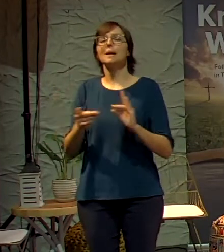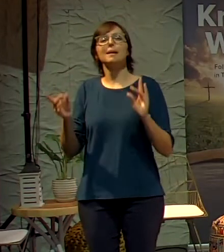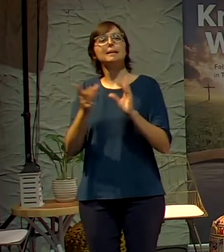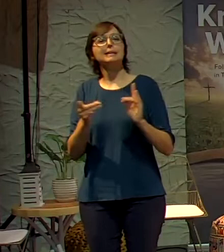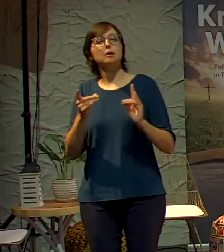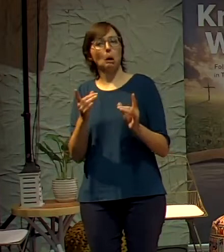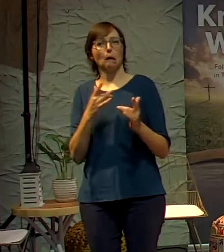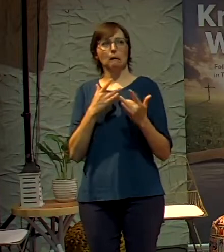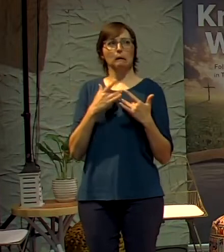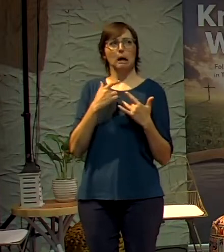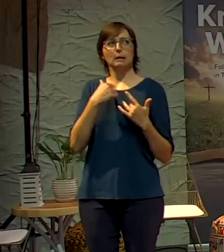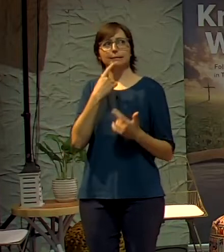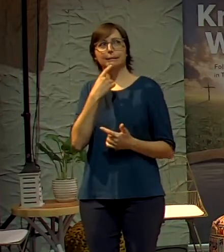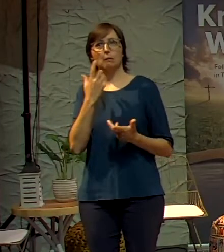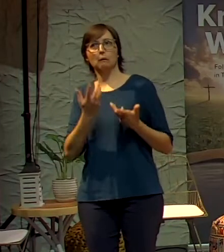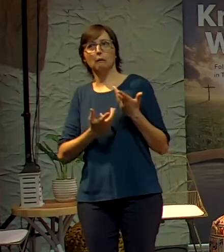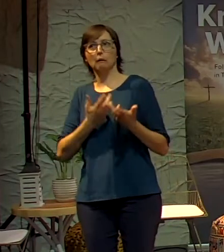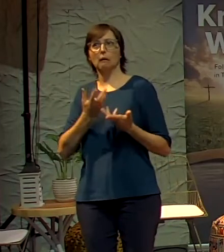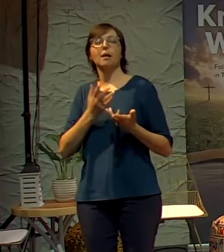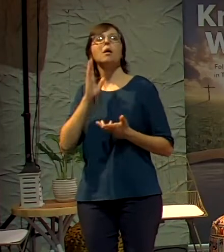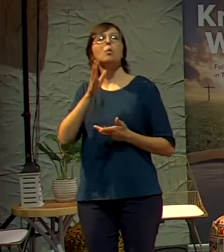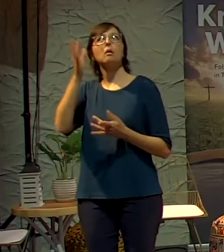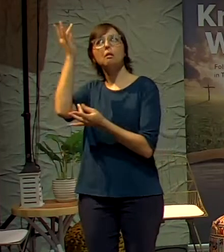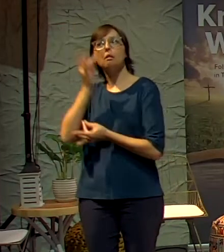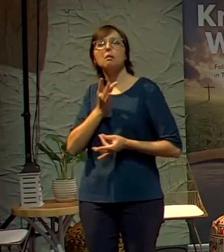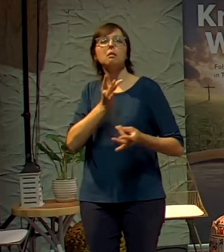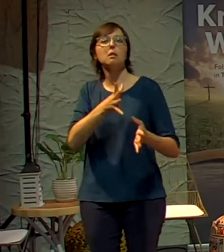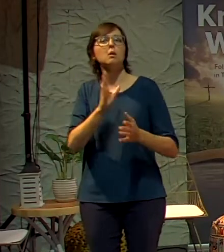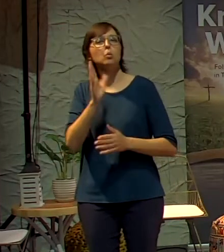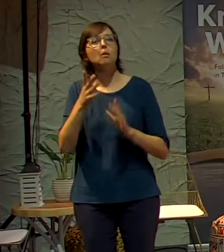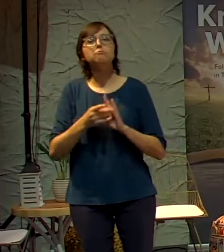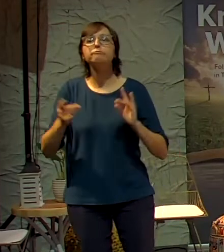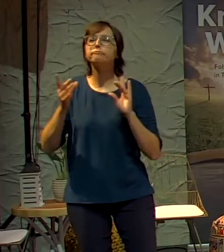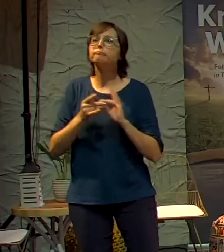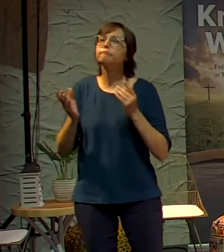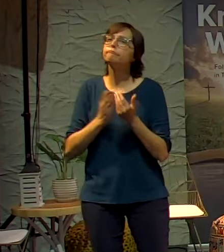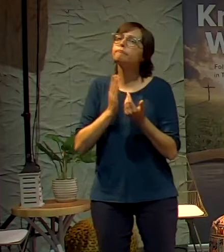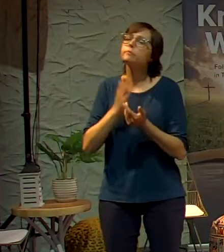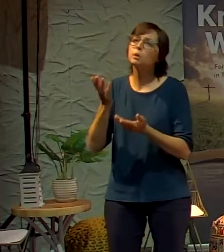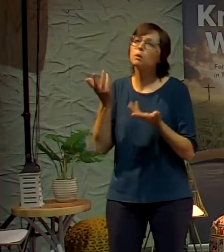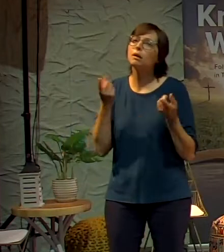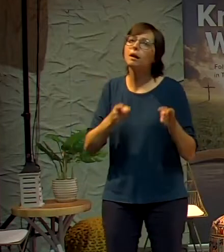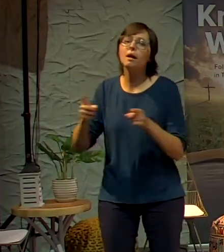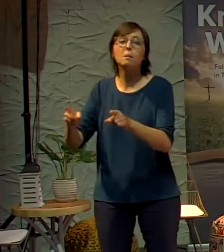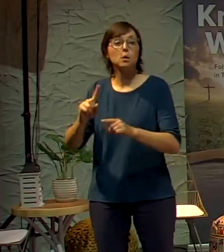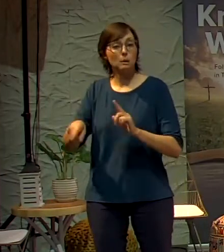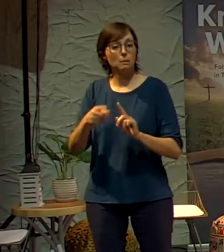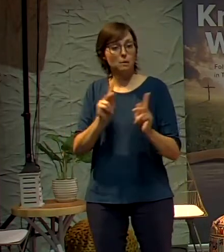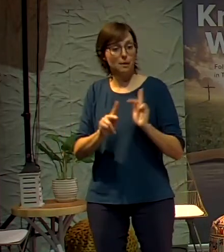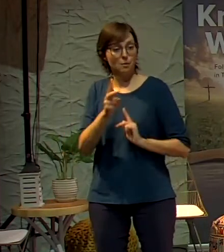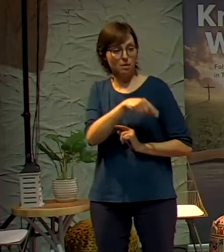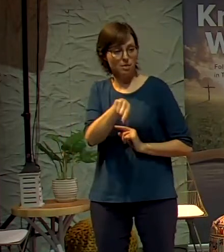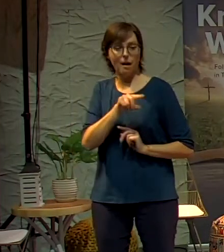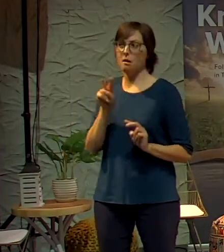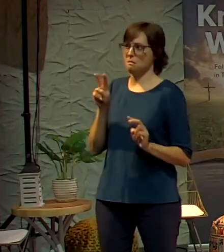say and how you'll say it. The right words will be there. The Spirit of your Father will supply the words. When people realize it is the living God